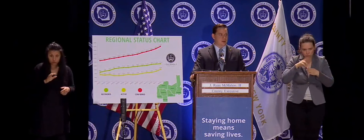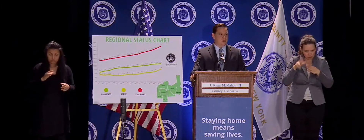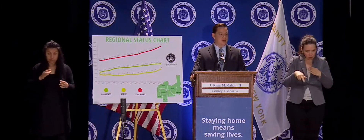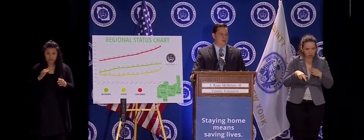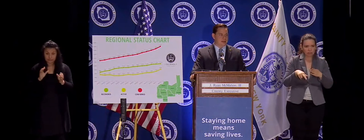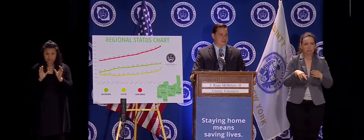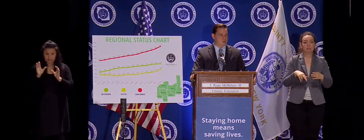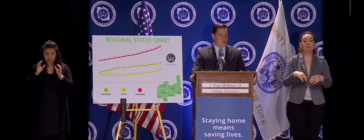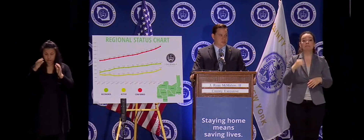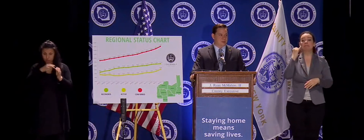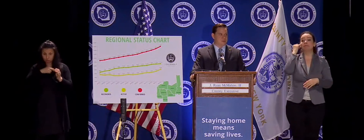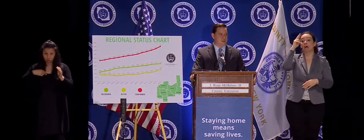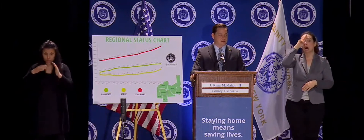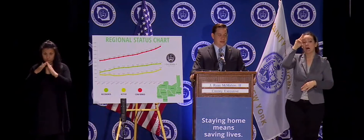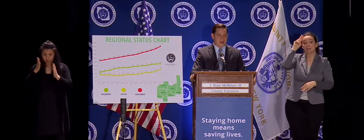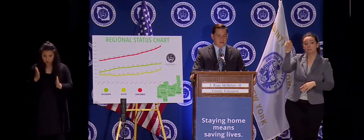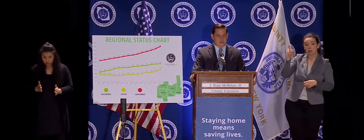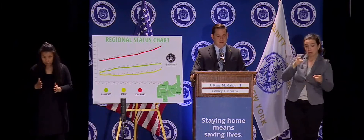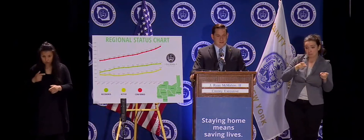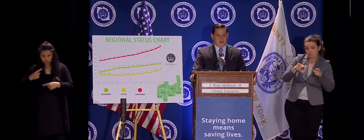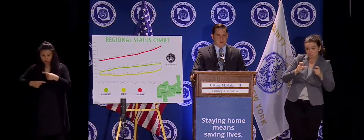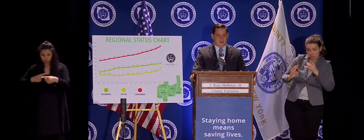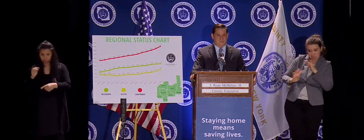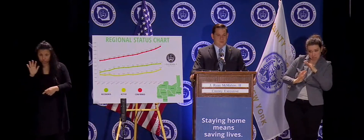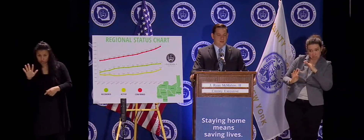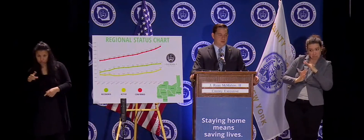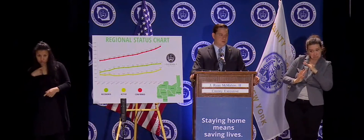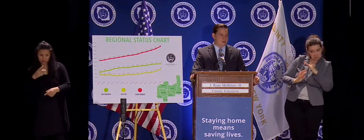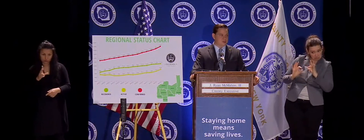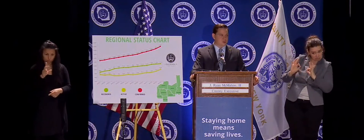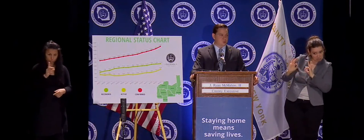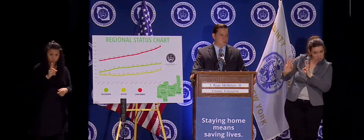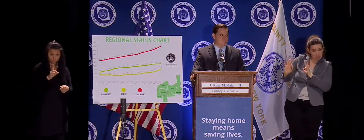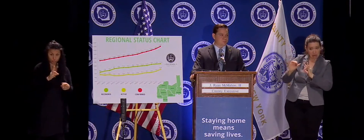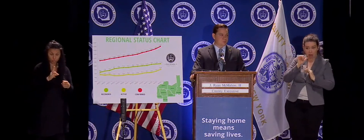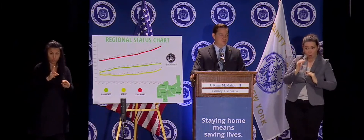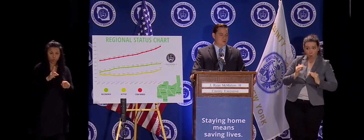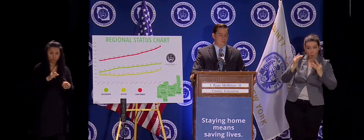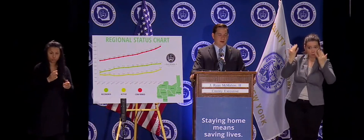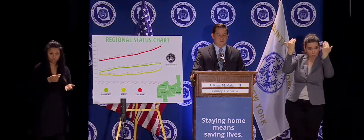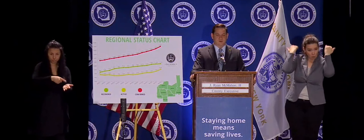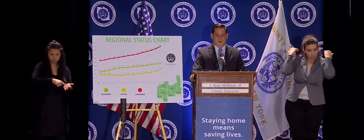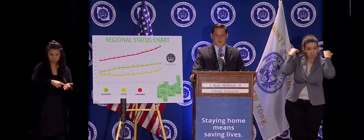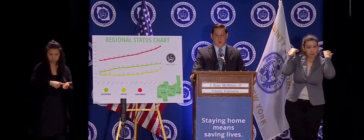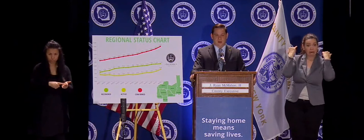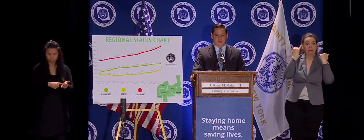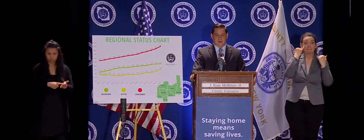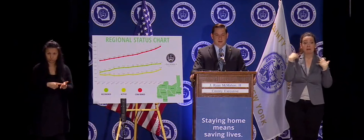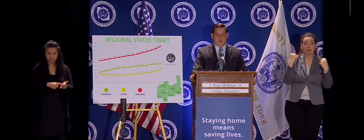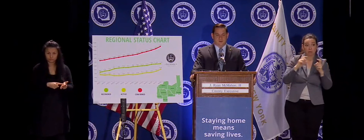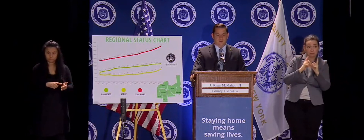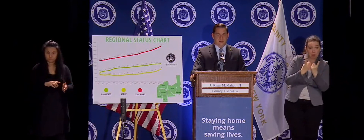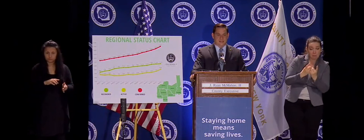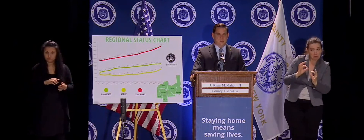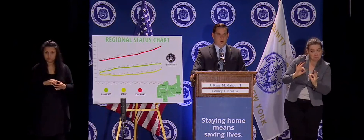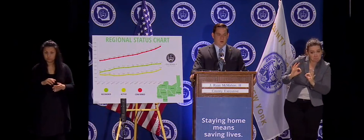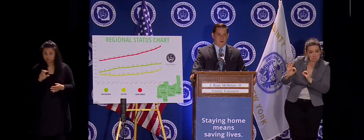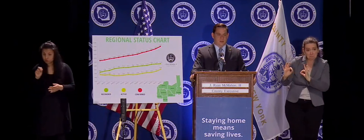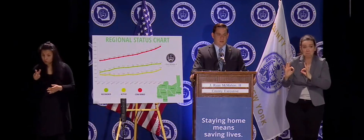time and test in real time still intact, then you go to phase two. But after phase one,